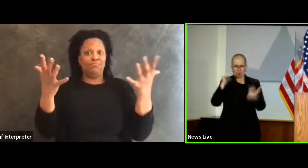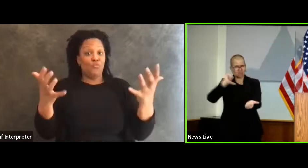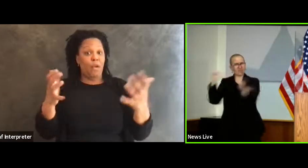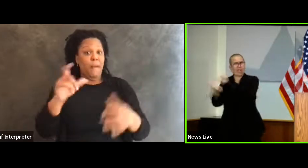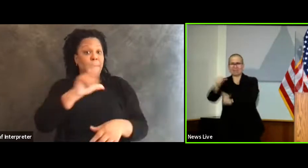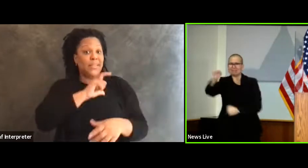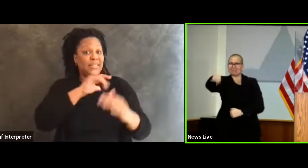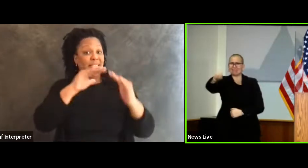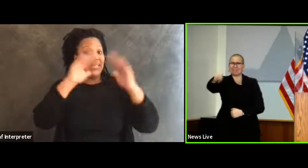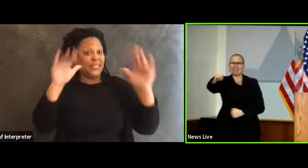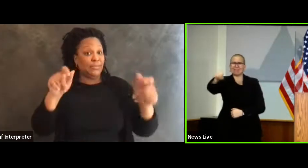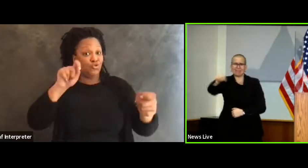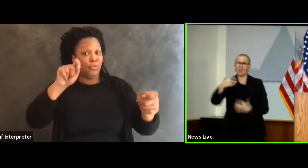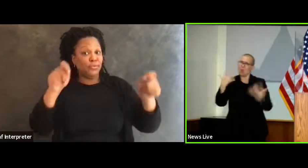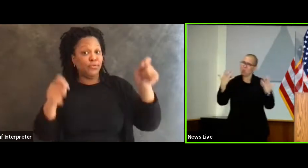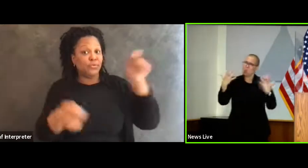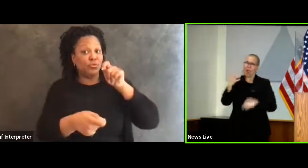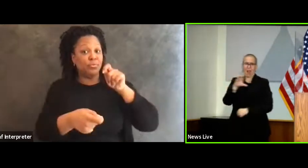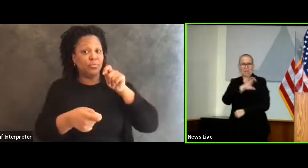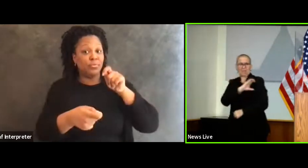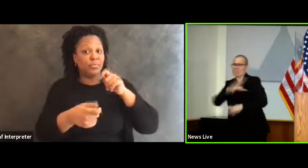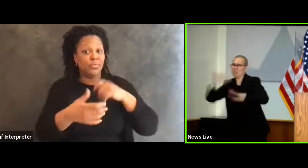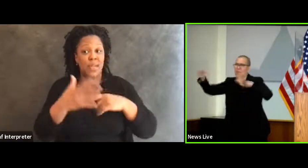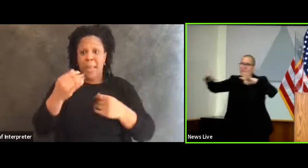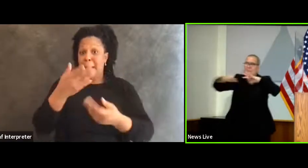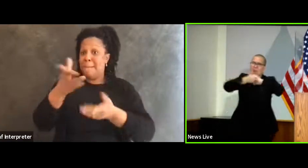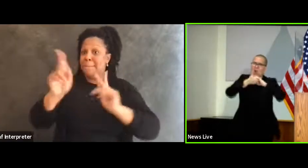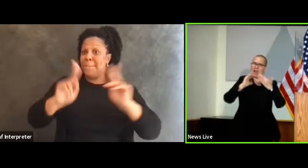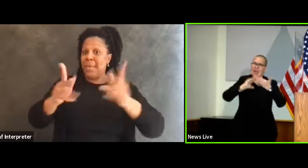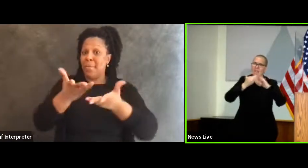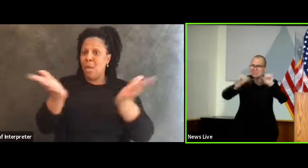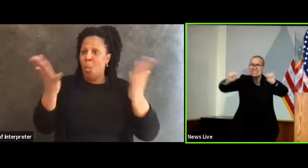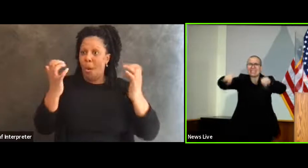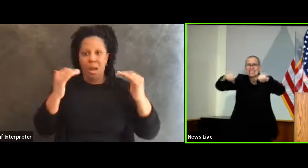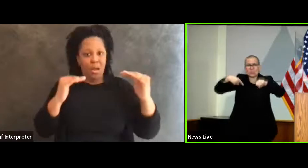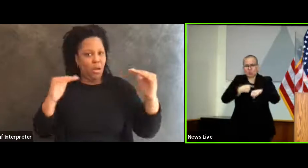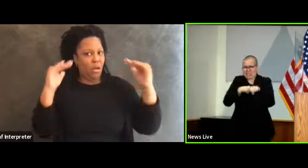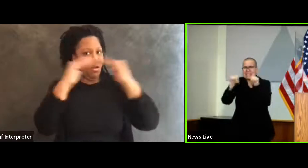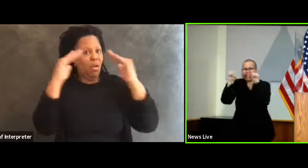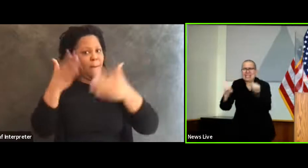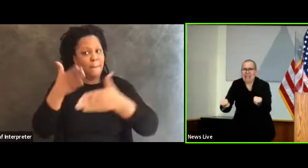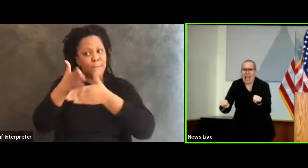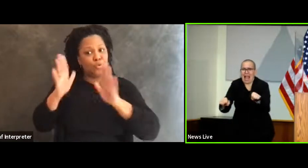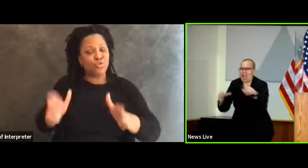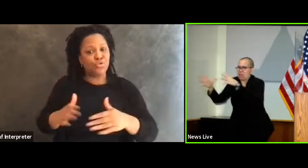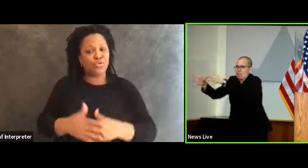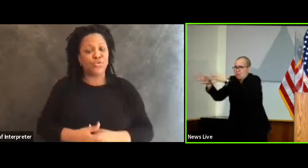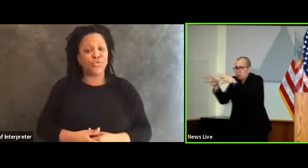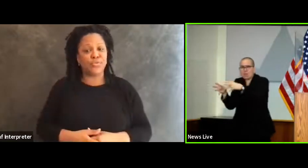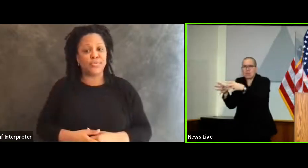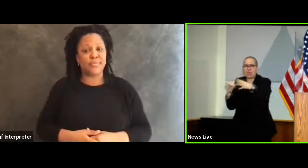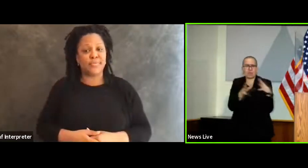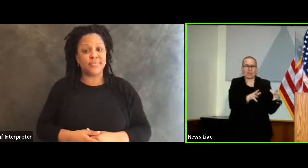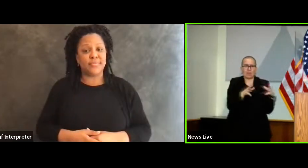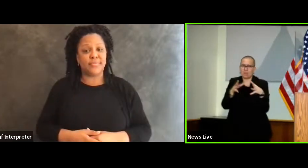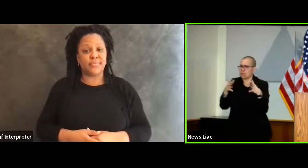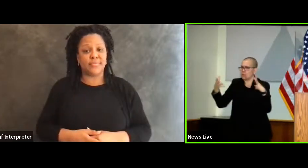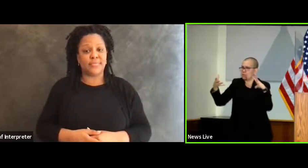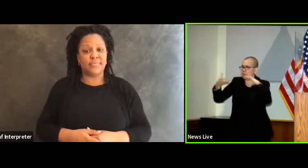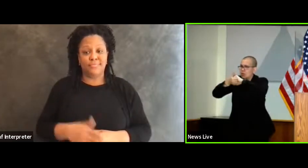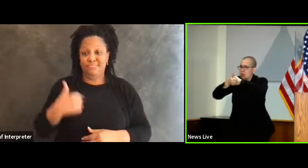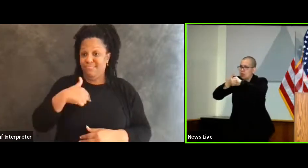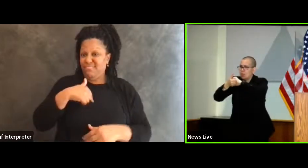their partners. We can achieve both, but the Senate needs to act because